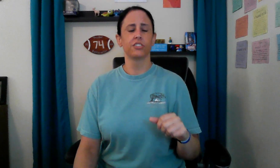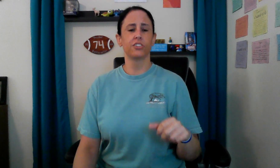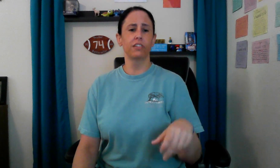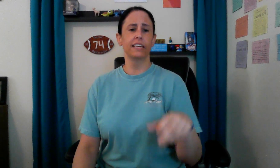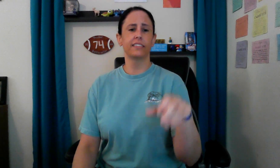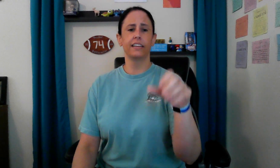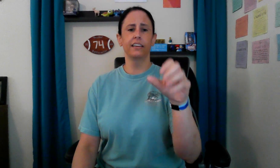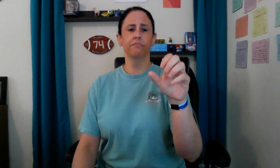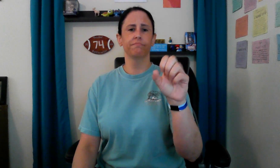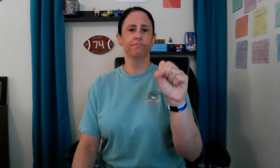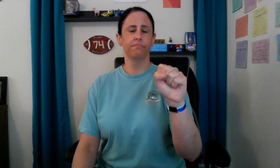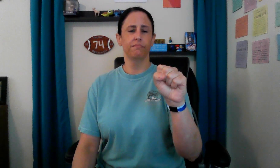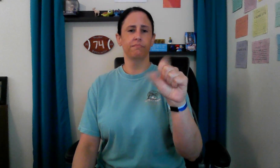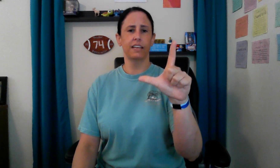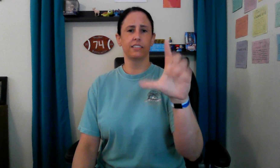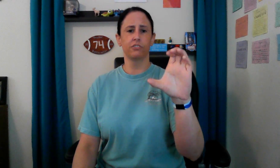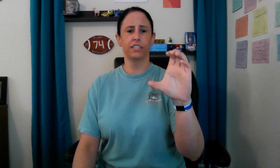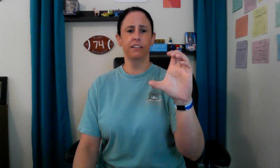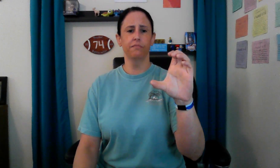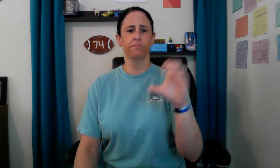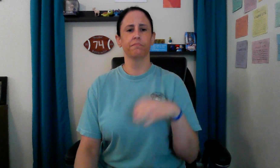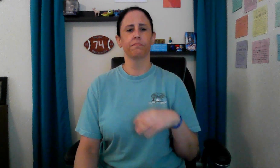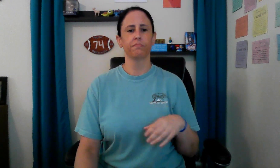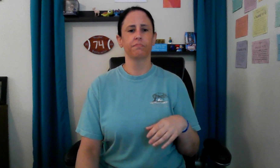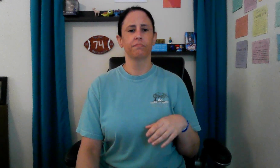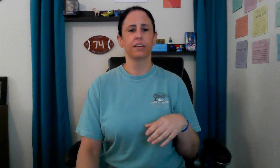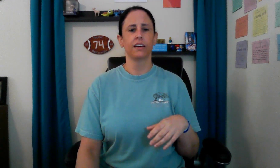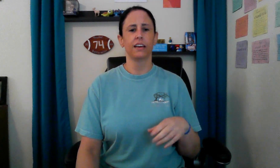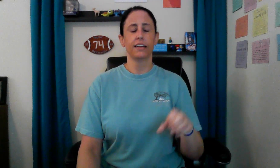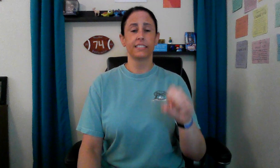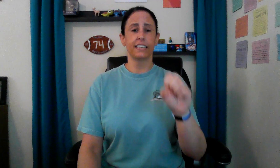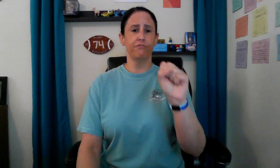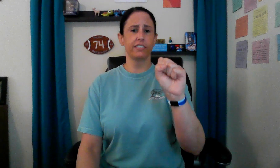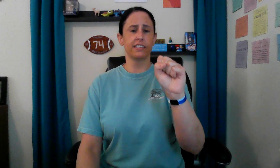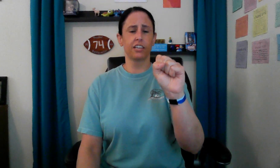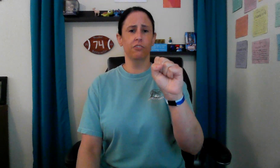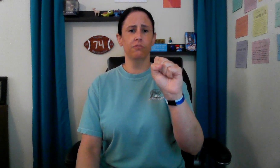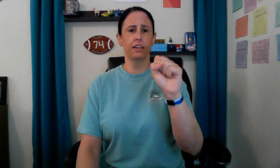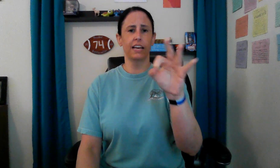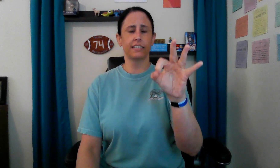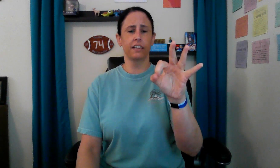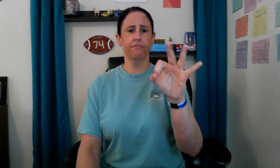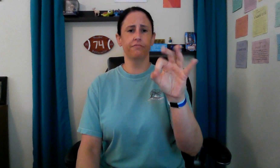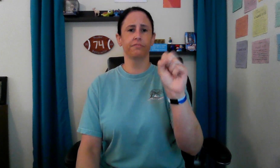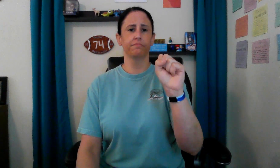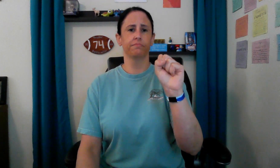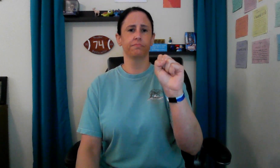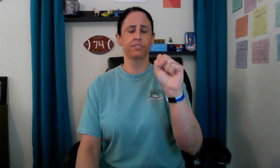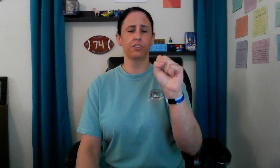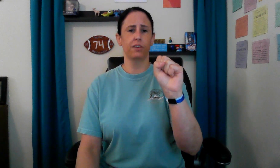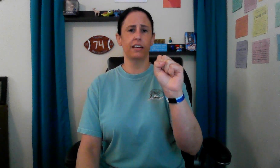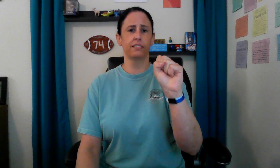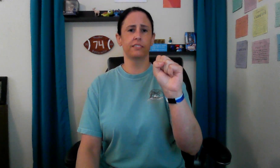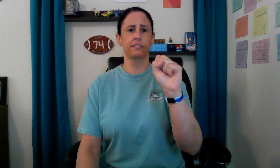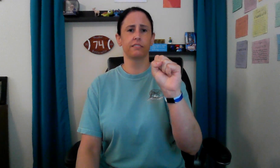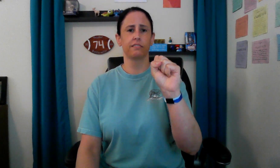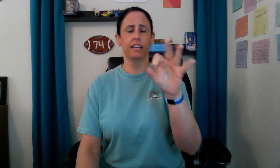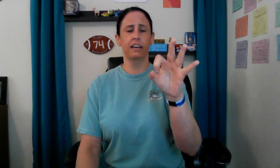Salt Lake City, SLC. San Francisco, SF. So SF,